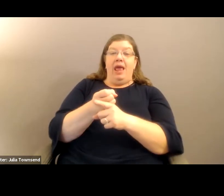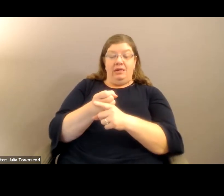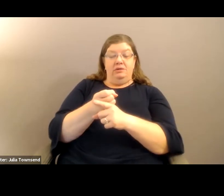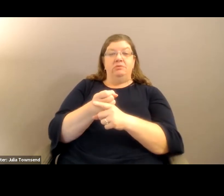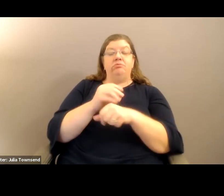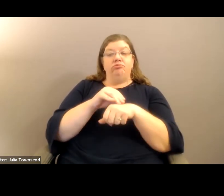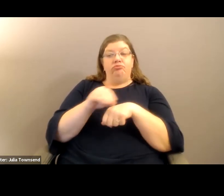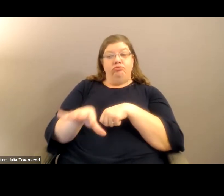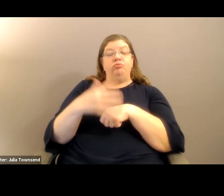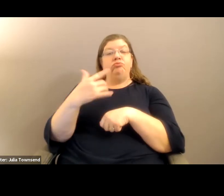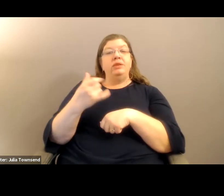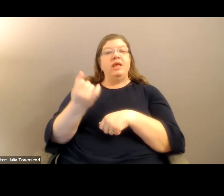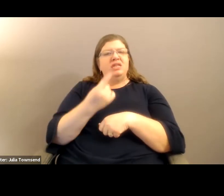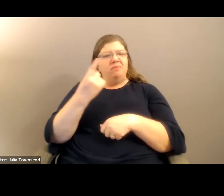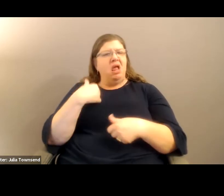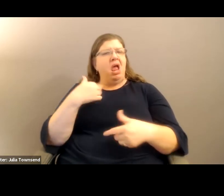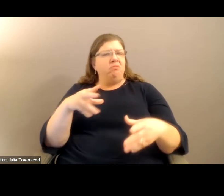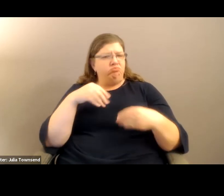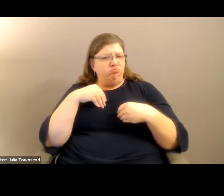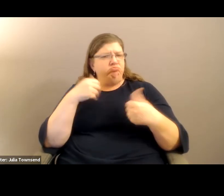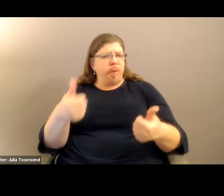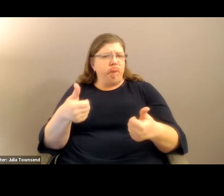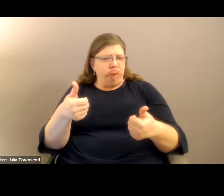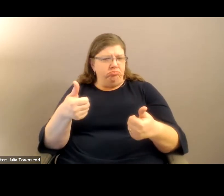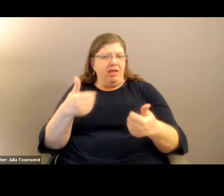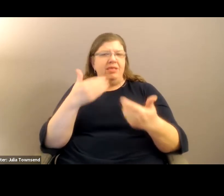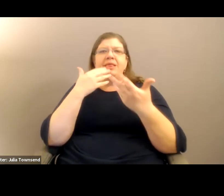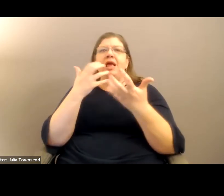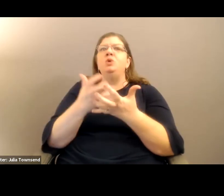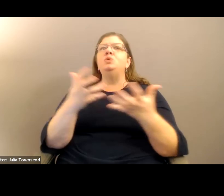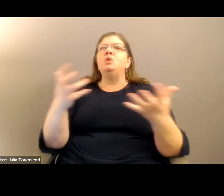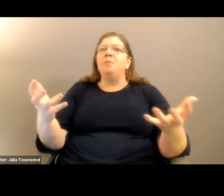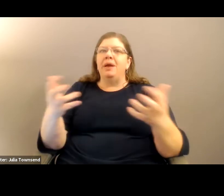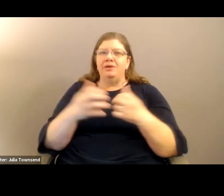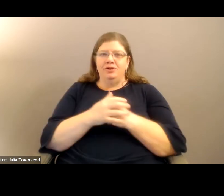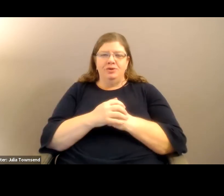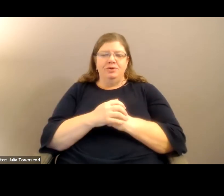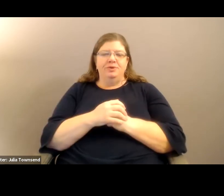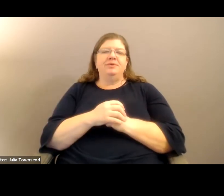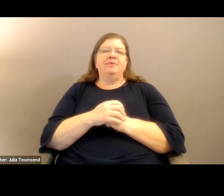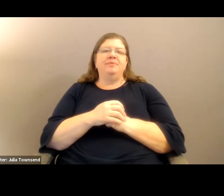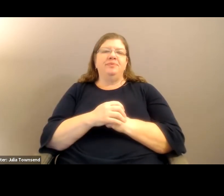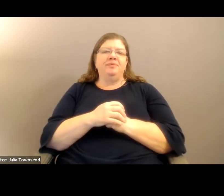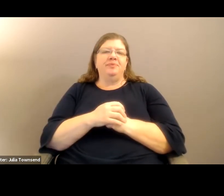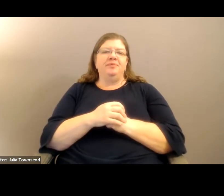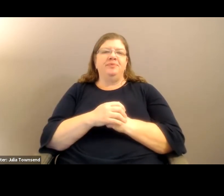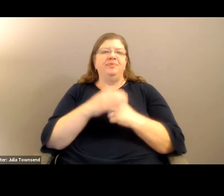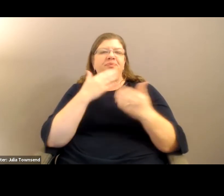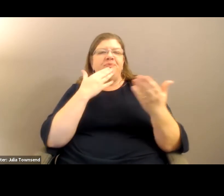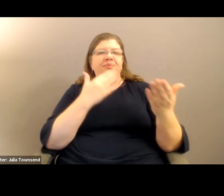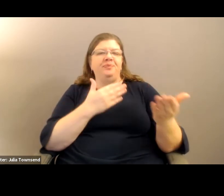it's something that I can live with. So thank you so much for doing this. Thank you.